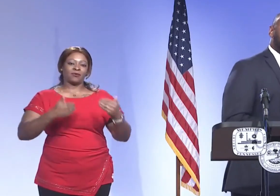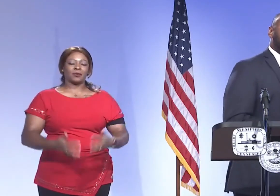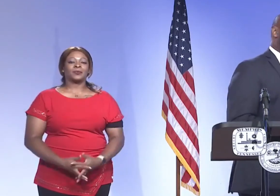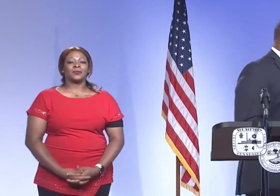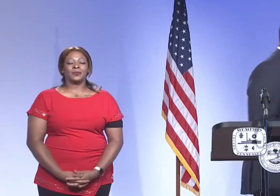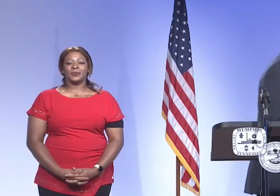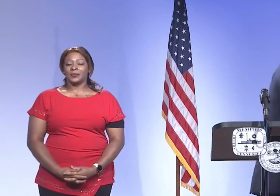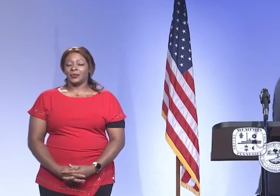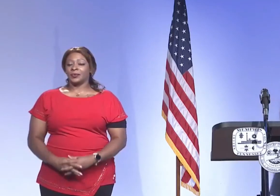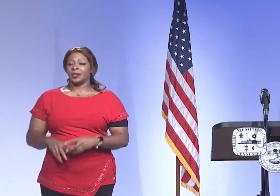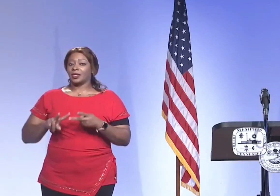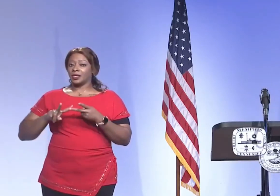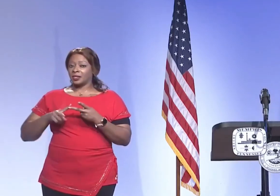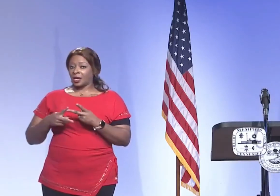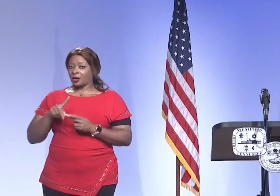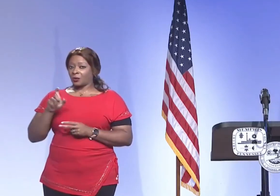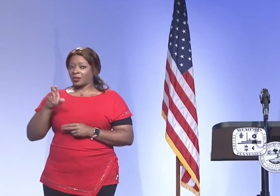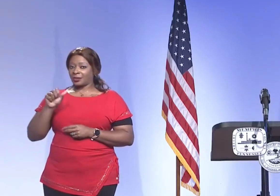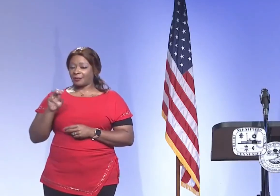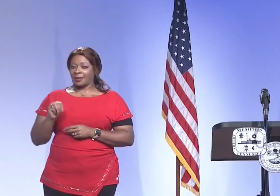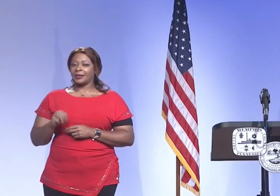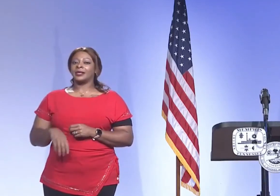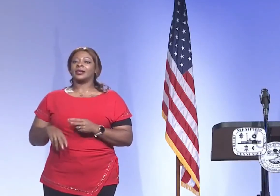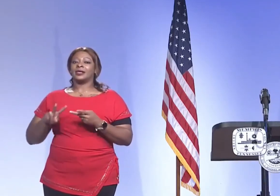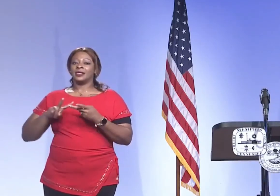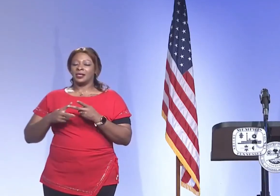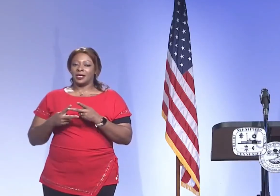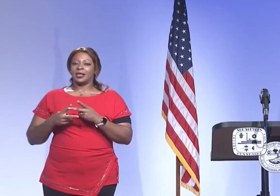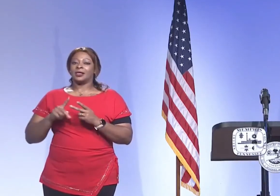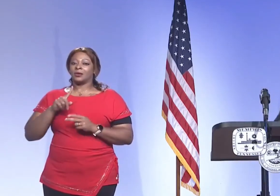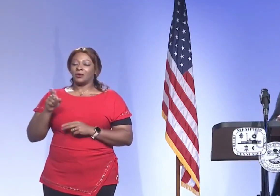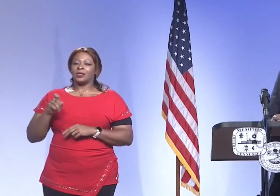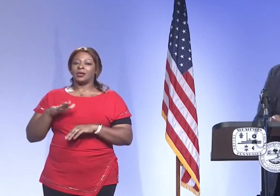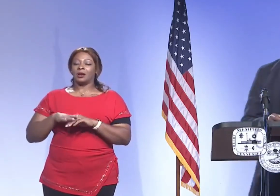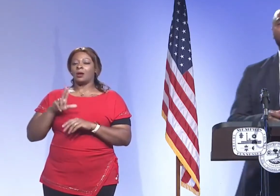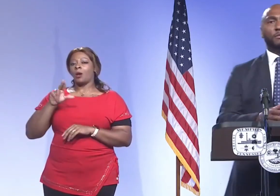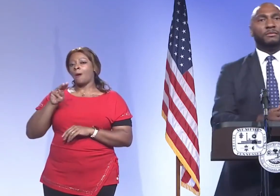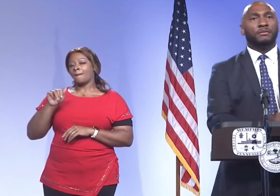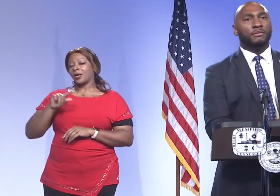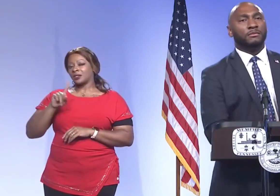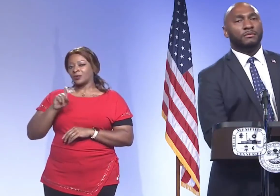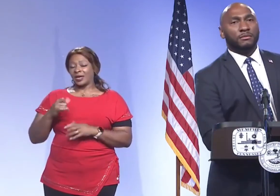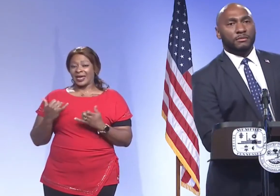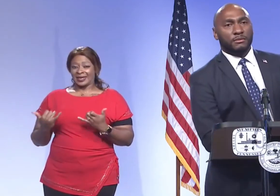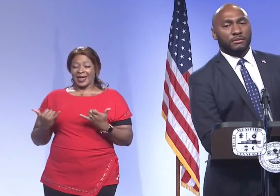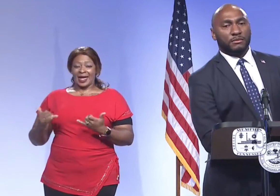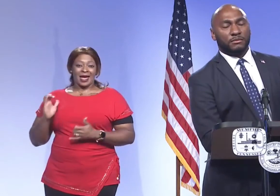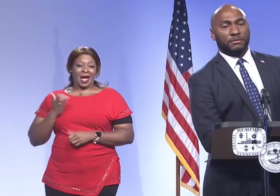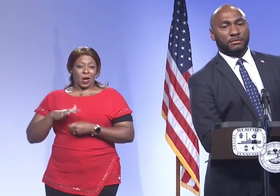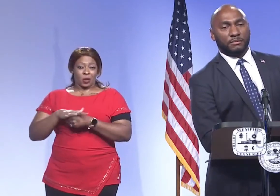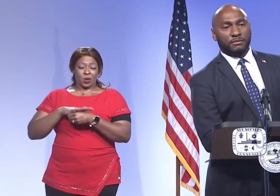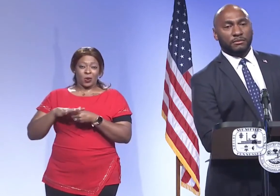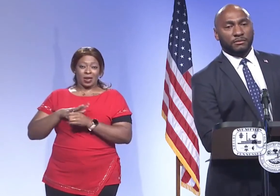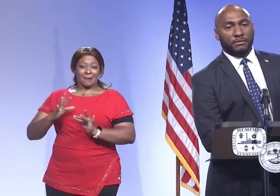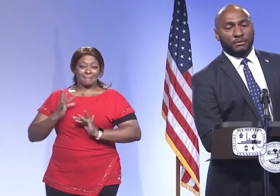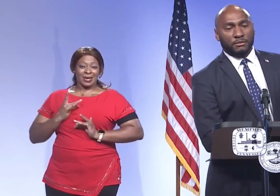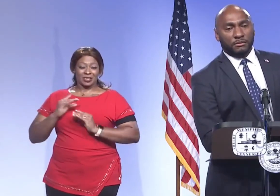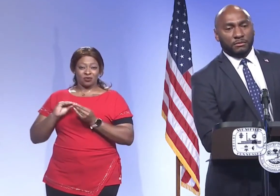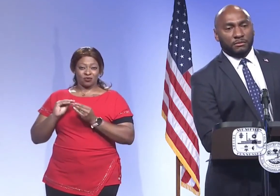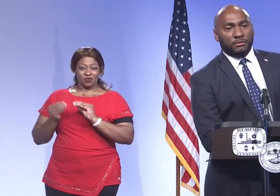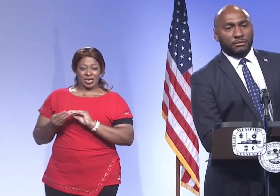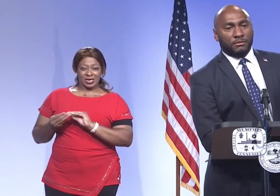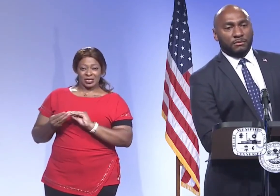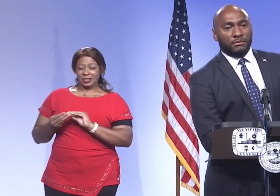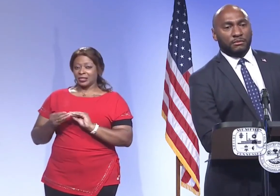Sam, you have a follow-up? And then my follow-up is to follow up on Omer's question. Now that our local positivity